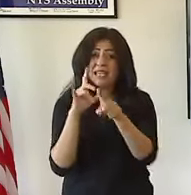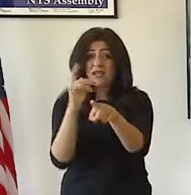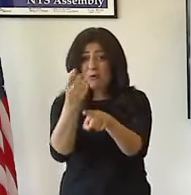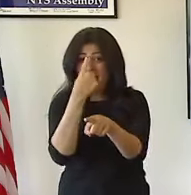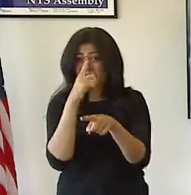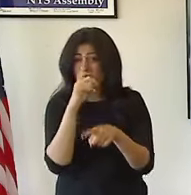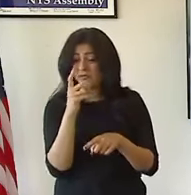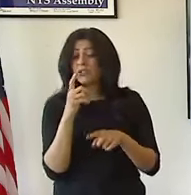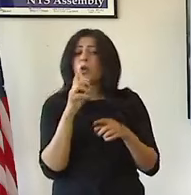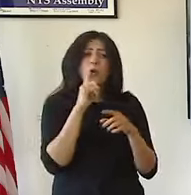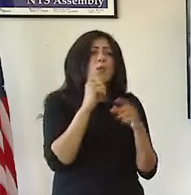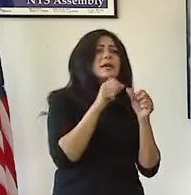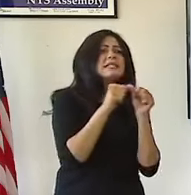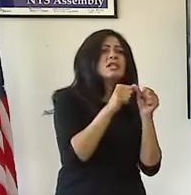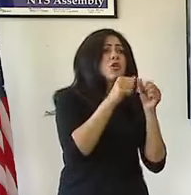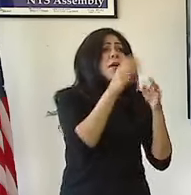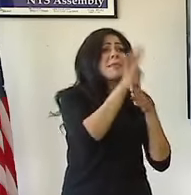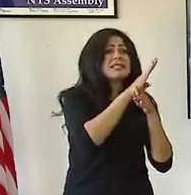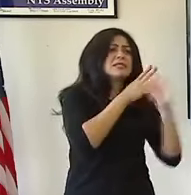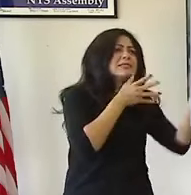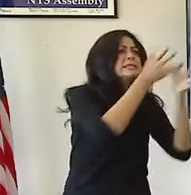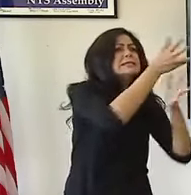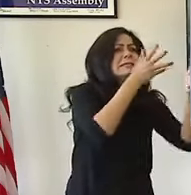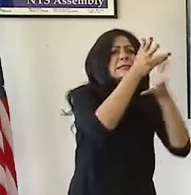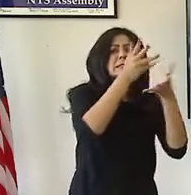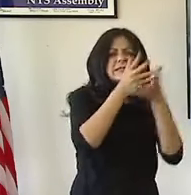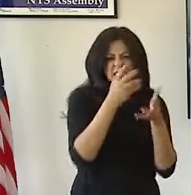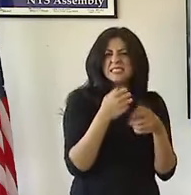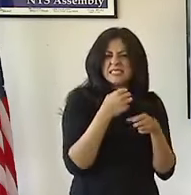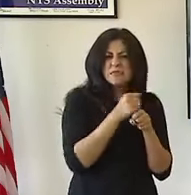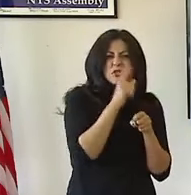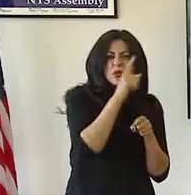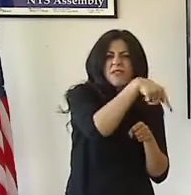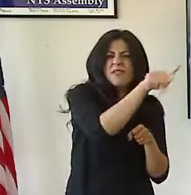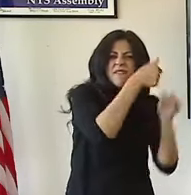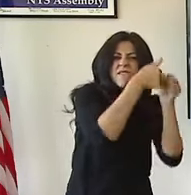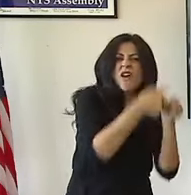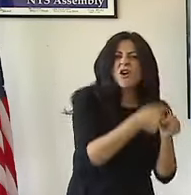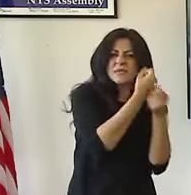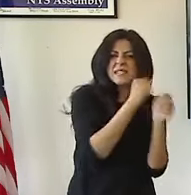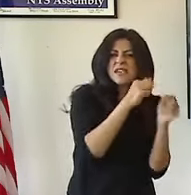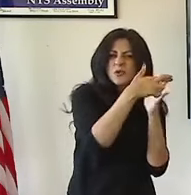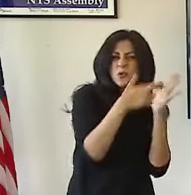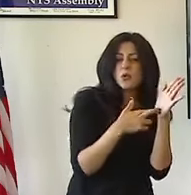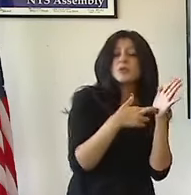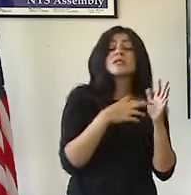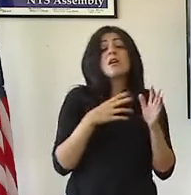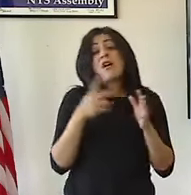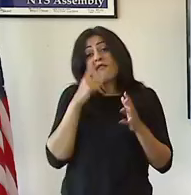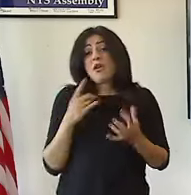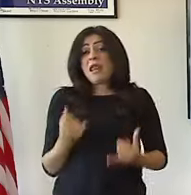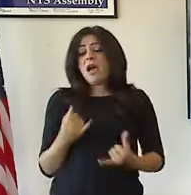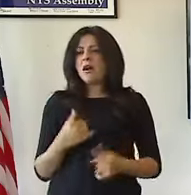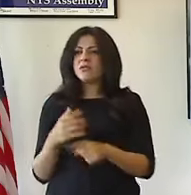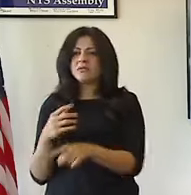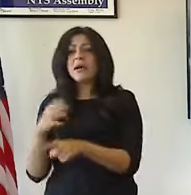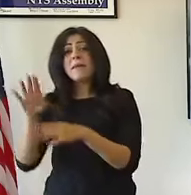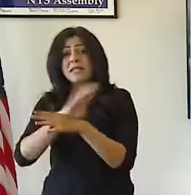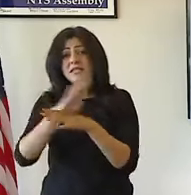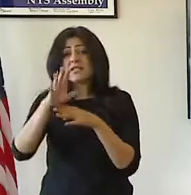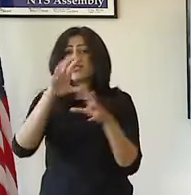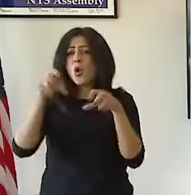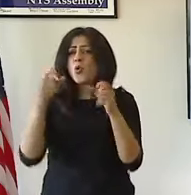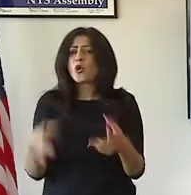interact with them to make sure that they adhere to those safety precautions. Based on what I know, restaurant owners, business